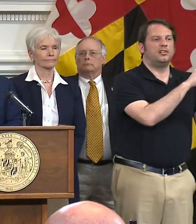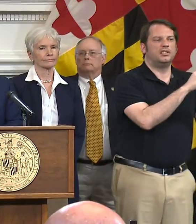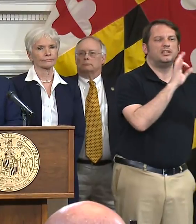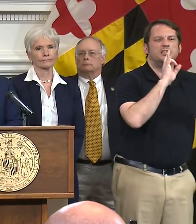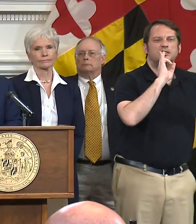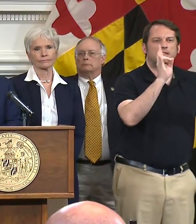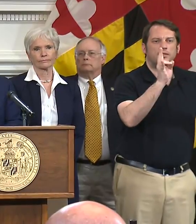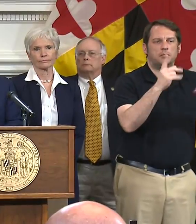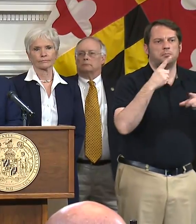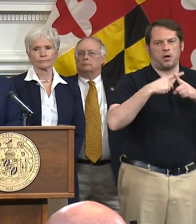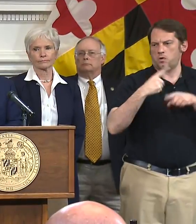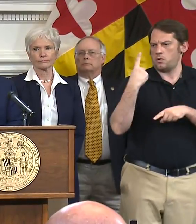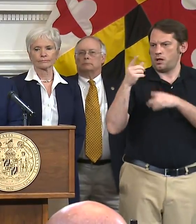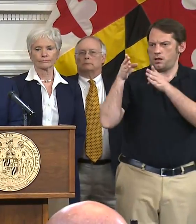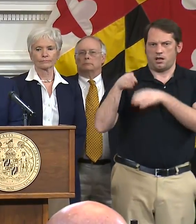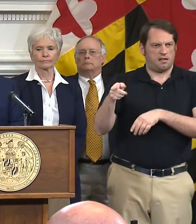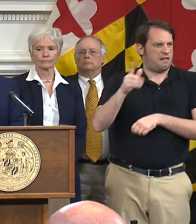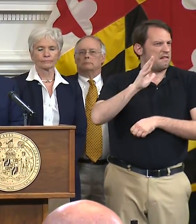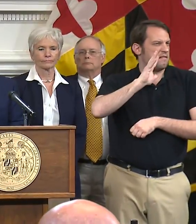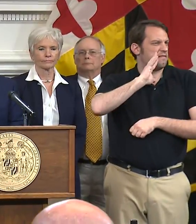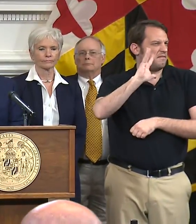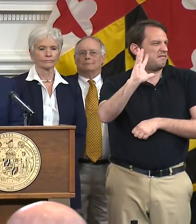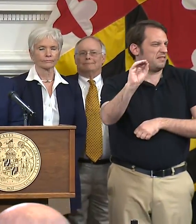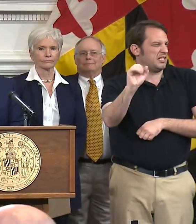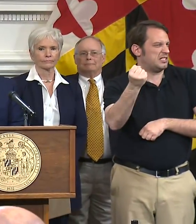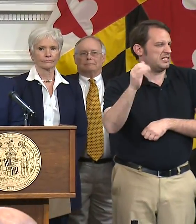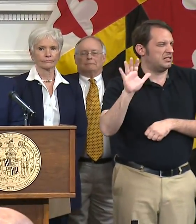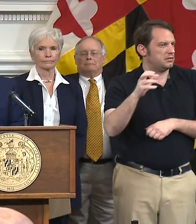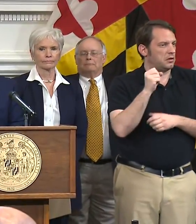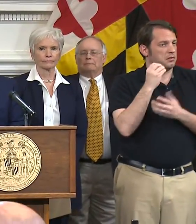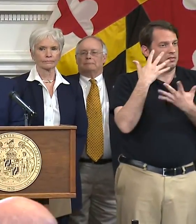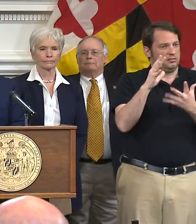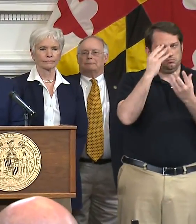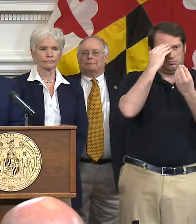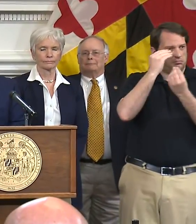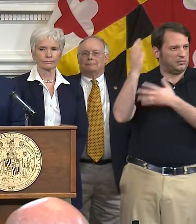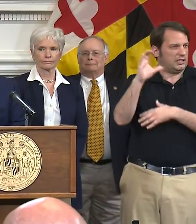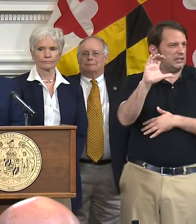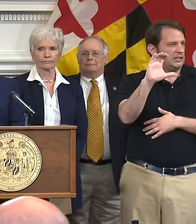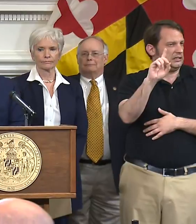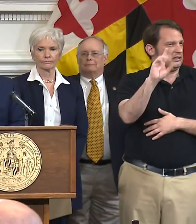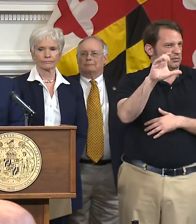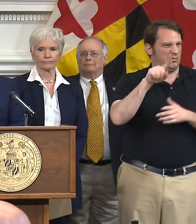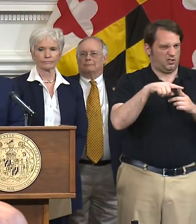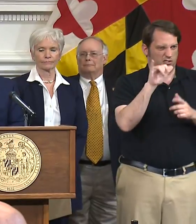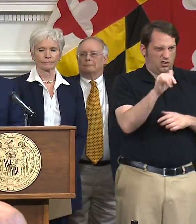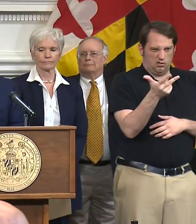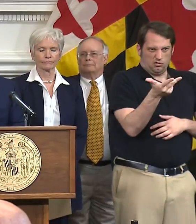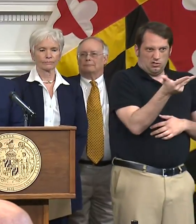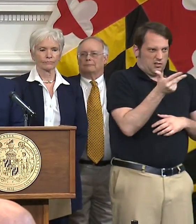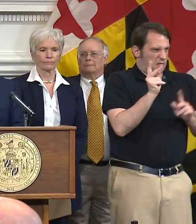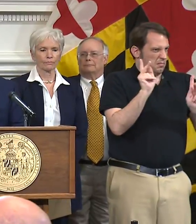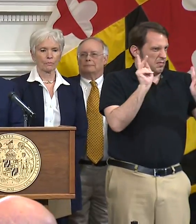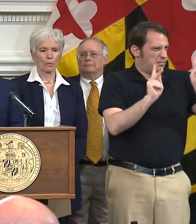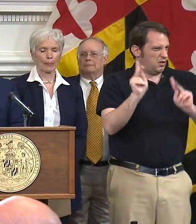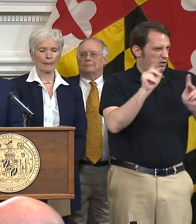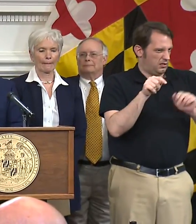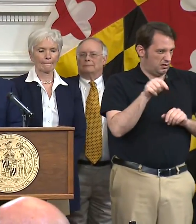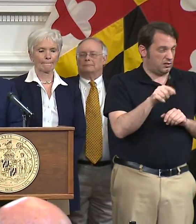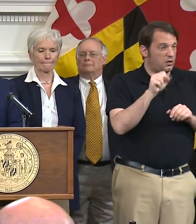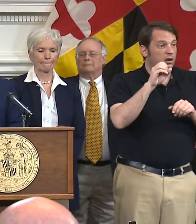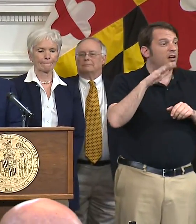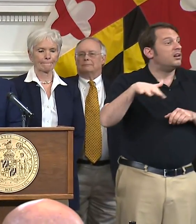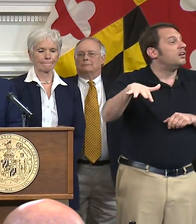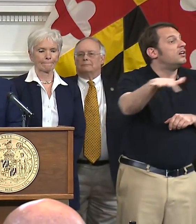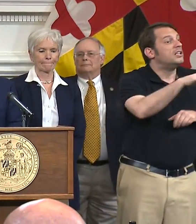the patients and the CDC of these positive tests and notifying all federal, state, and local officials,